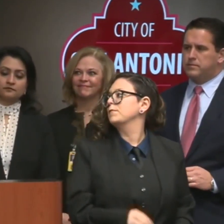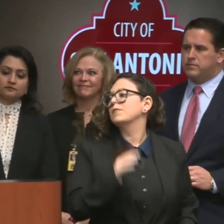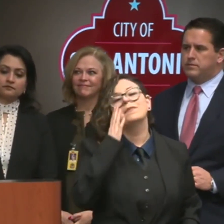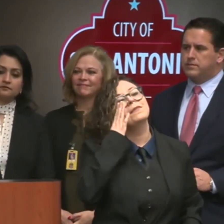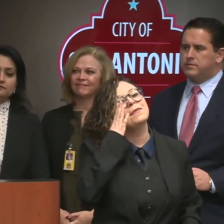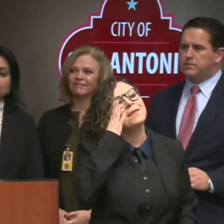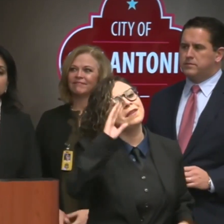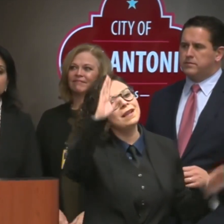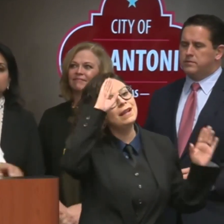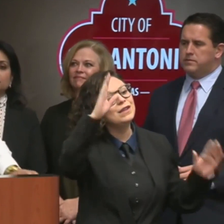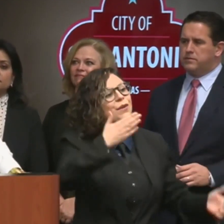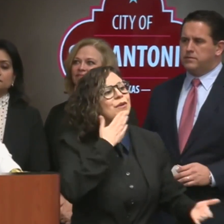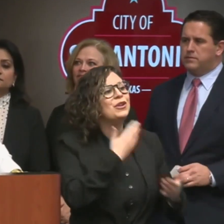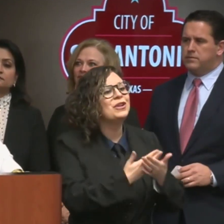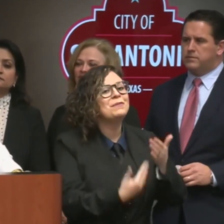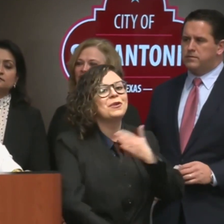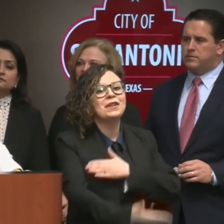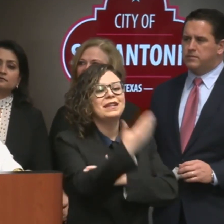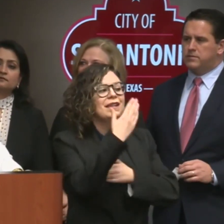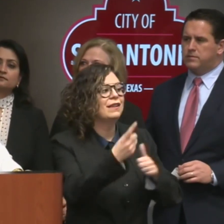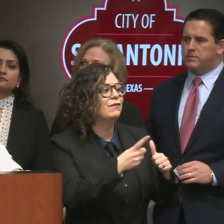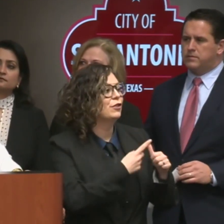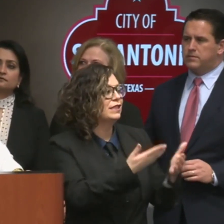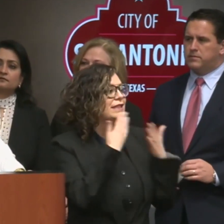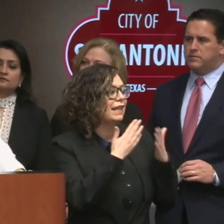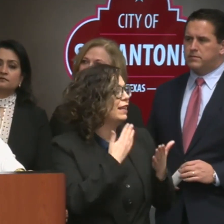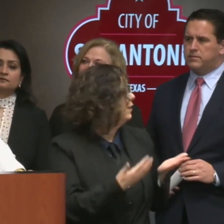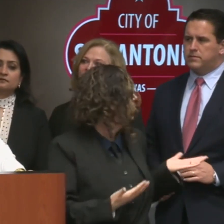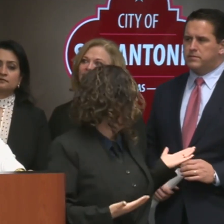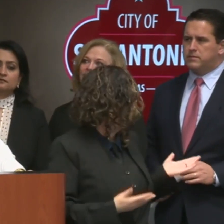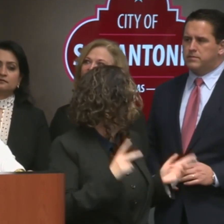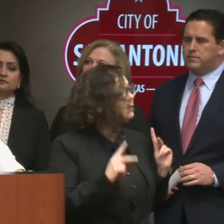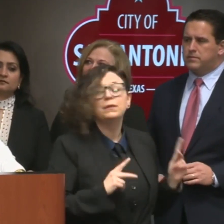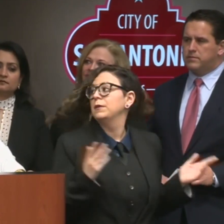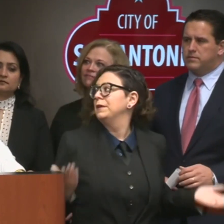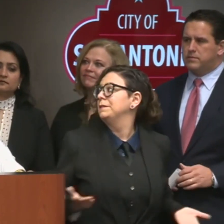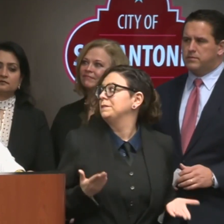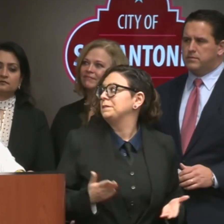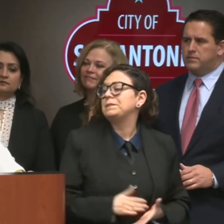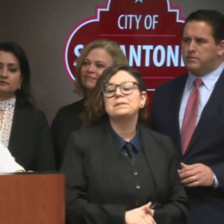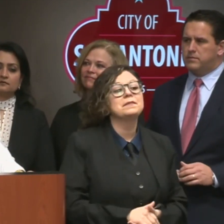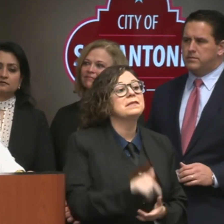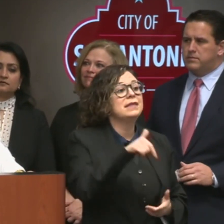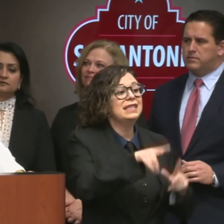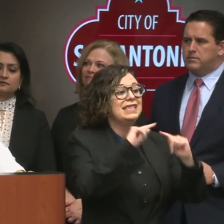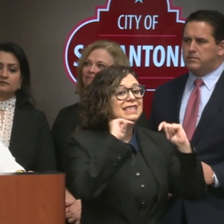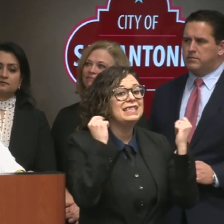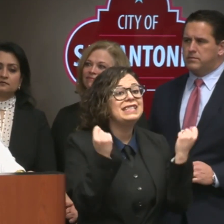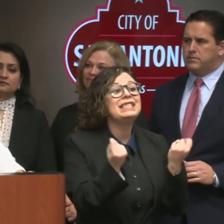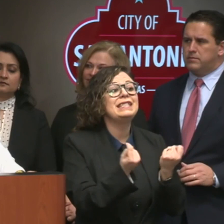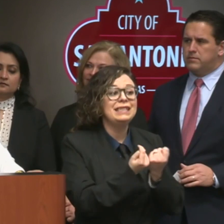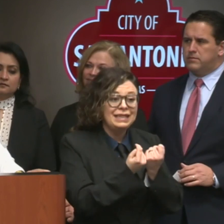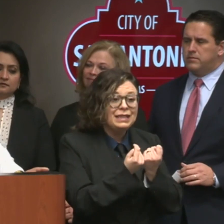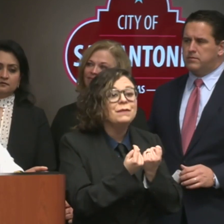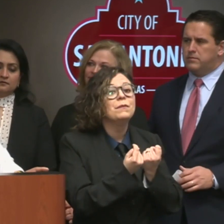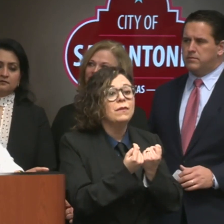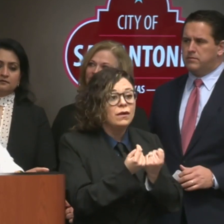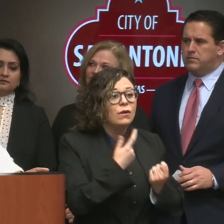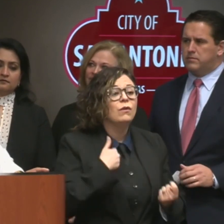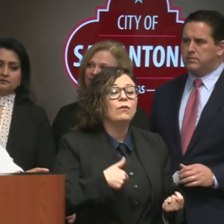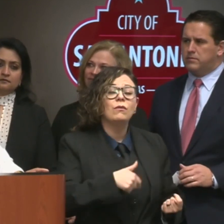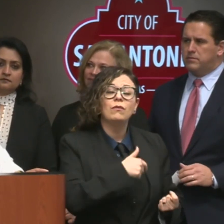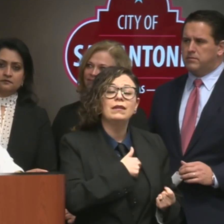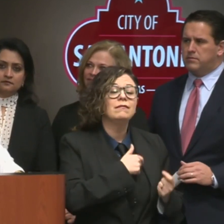Good morning. I'd like to first thank the people behind me. This is a team that has put together a